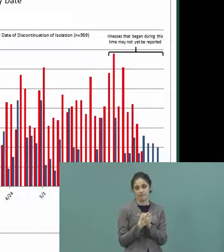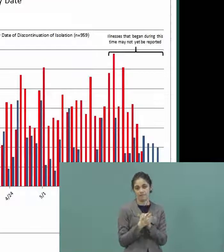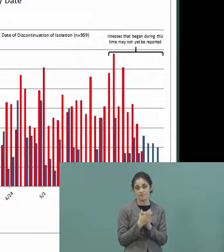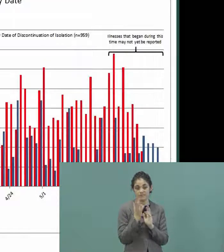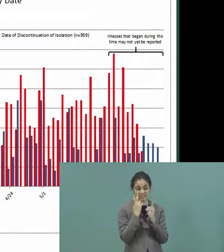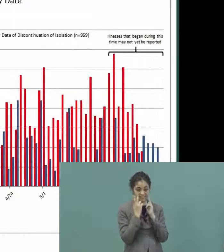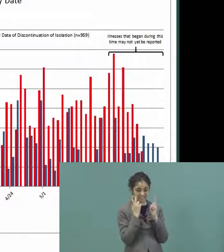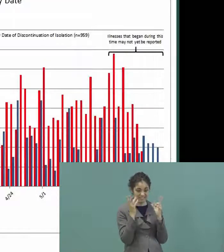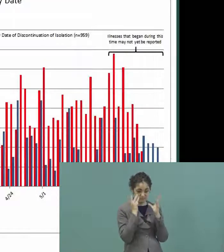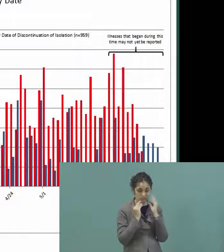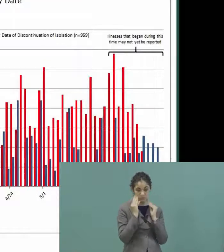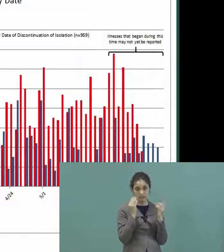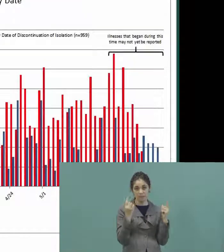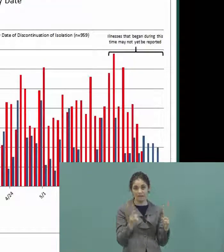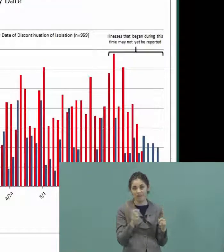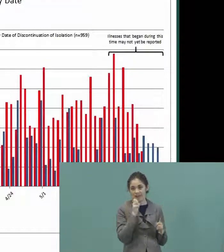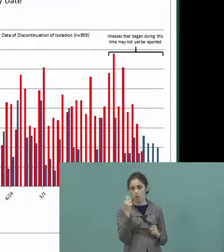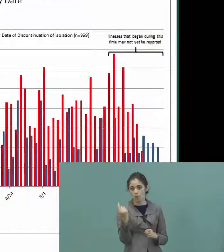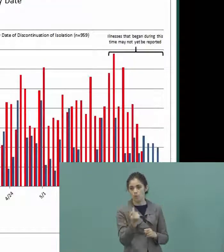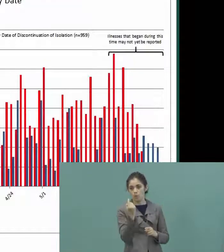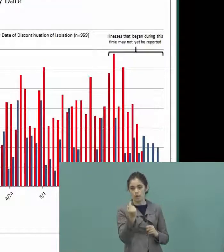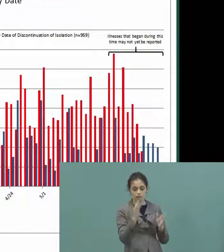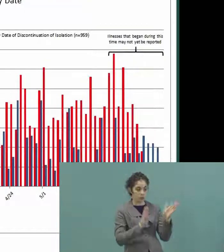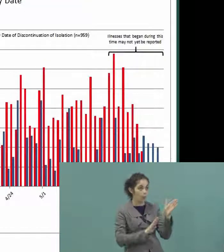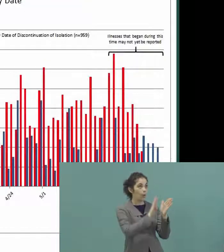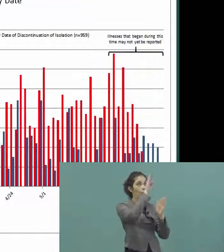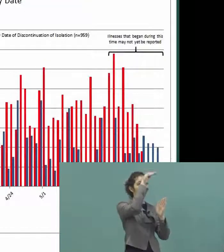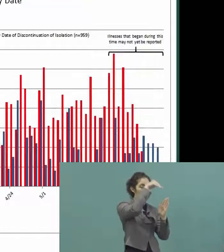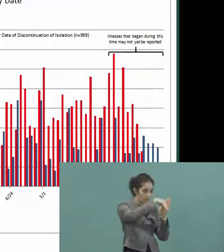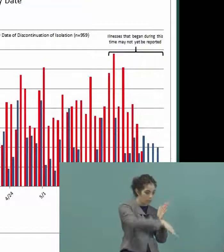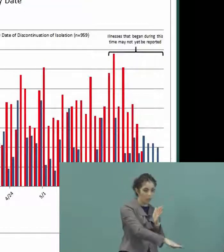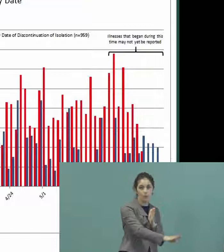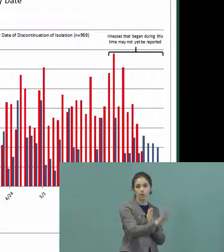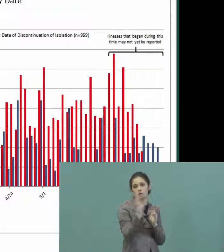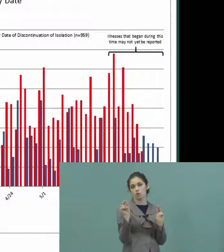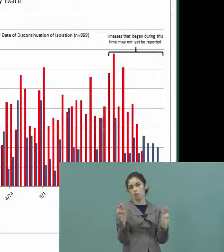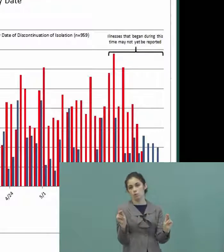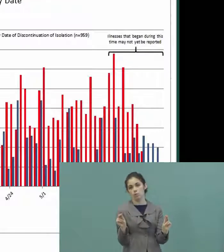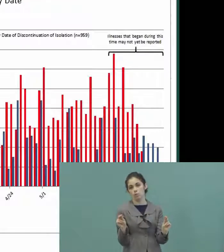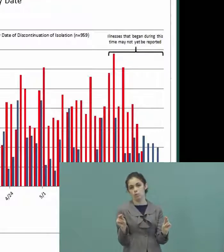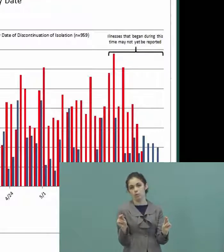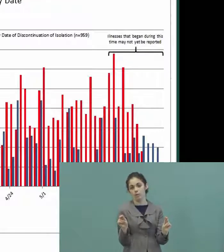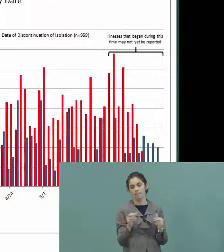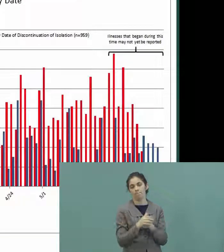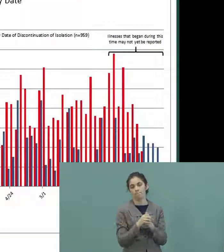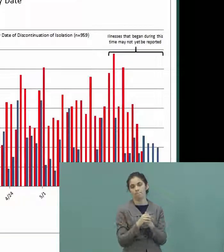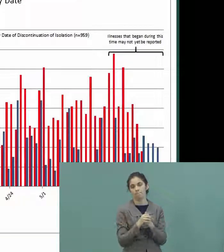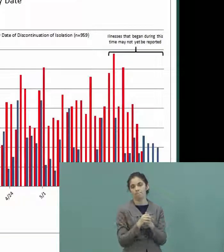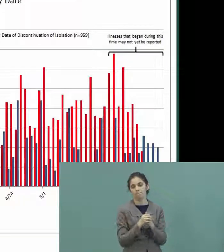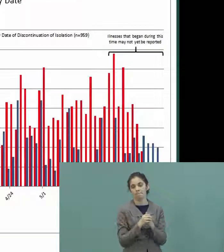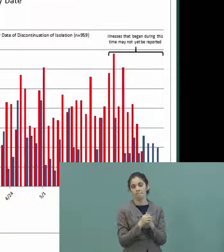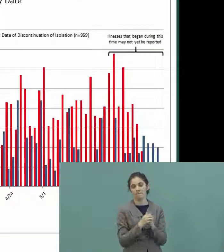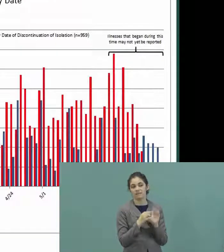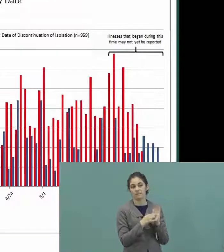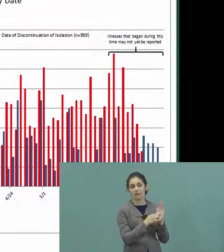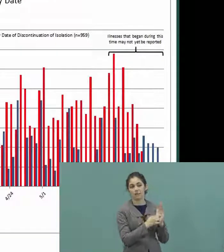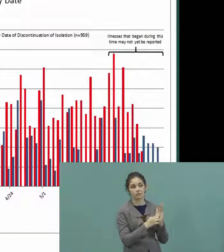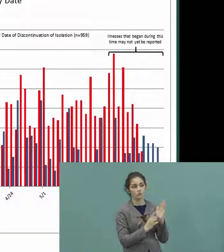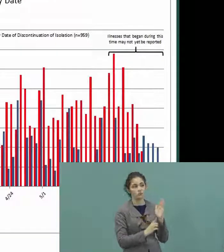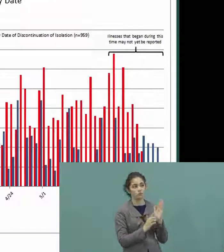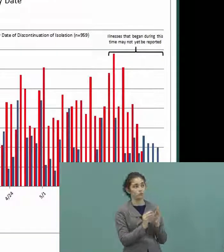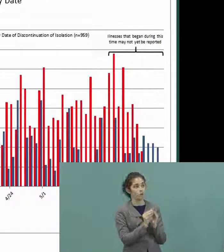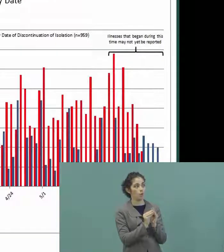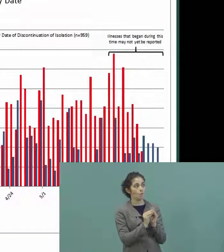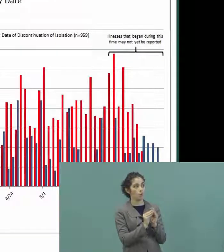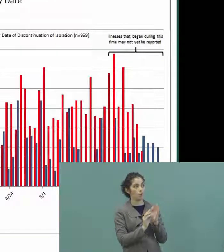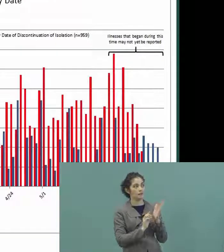we see when this is not just one big curve that then comes down is that the models predict higher numbers